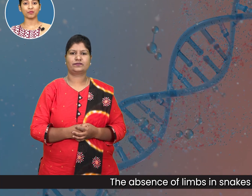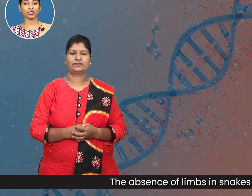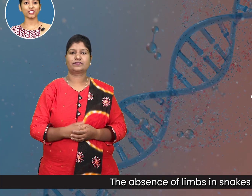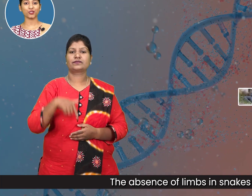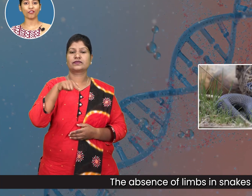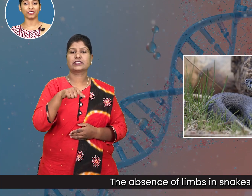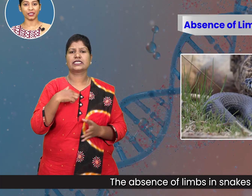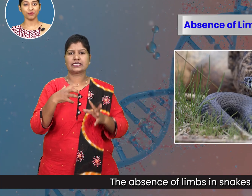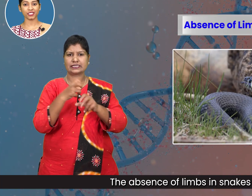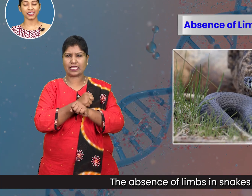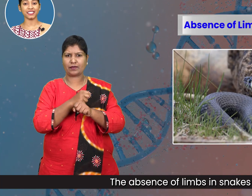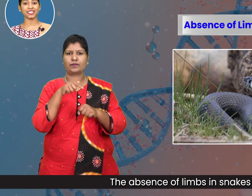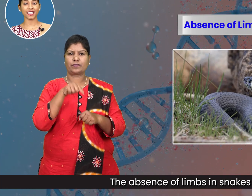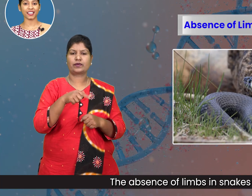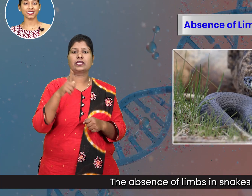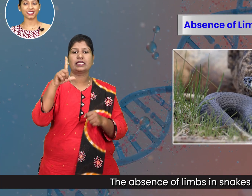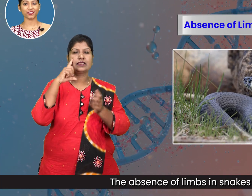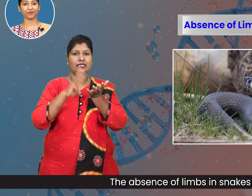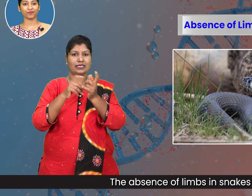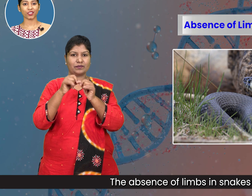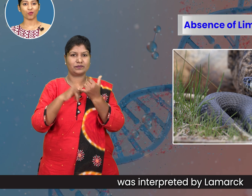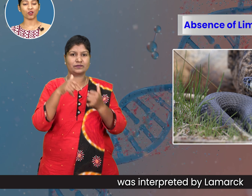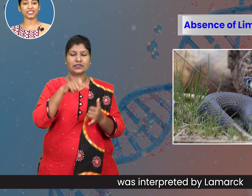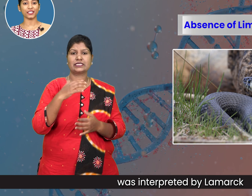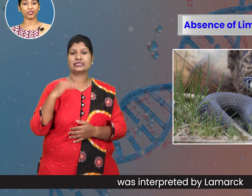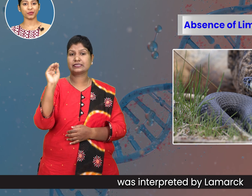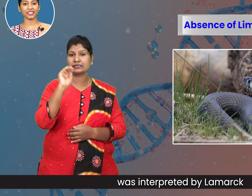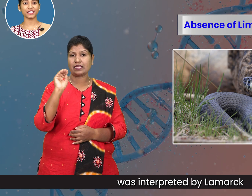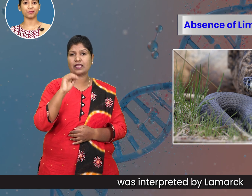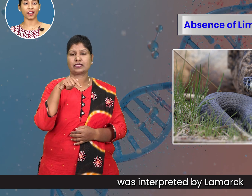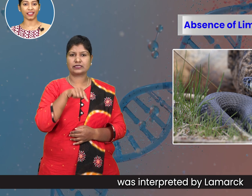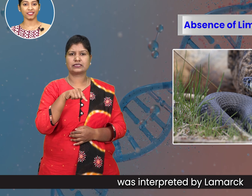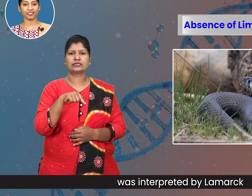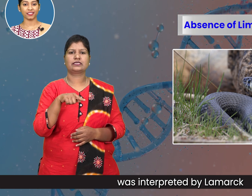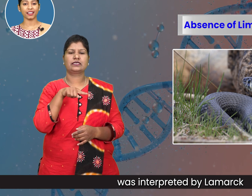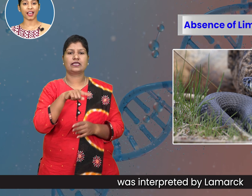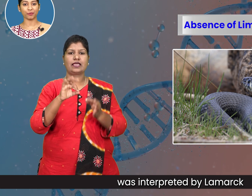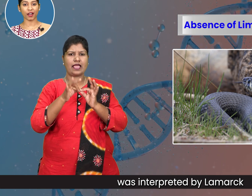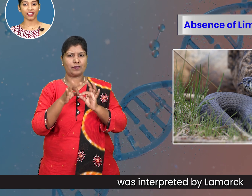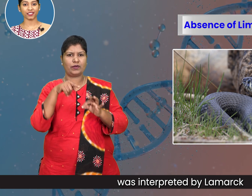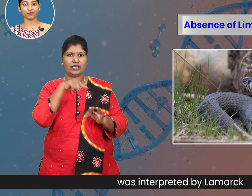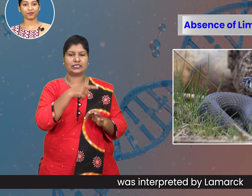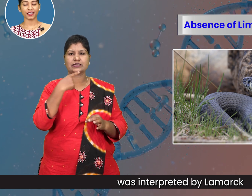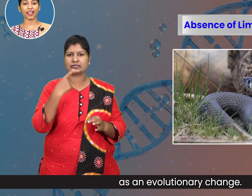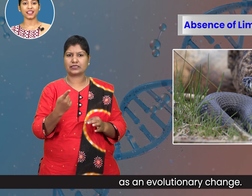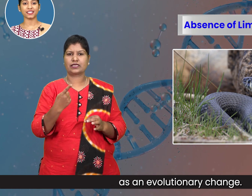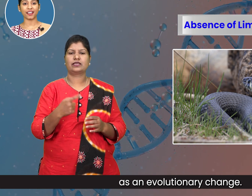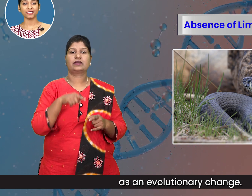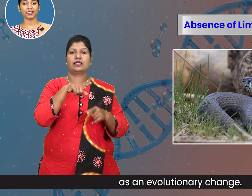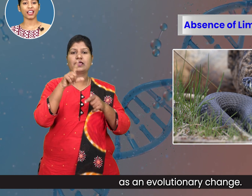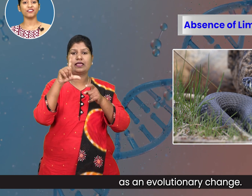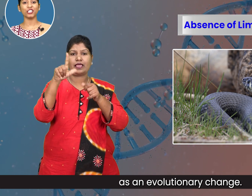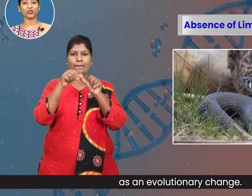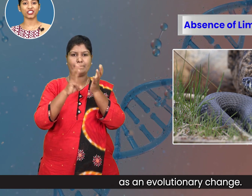The absence of limbs in snakes was interpreted by Landmark as